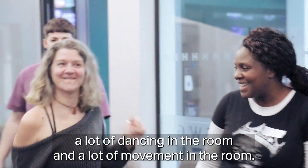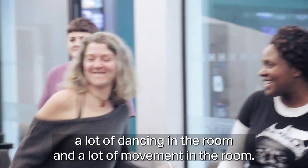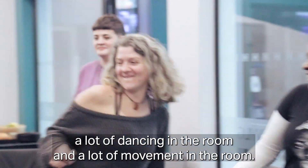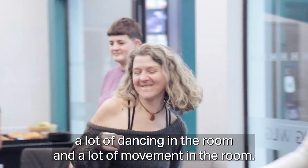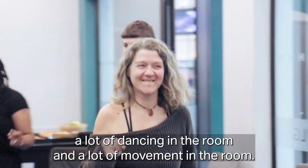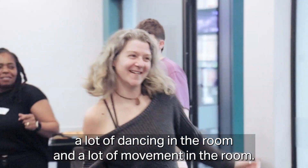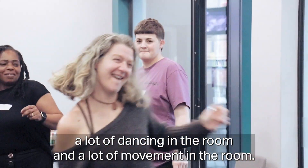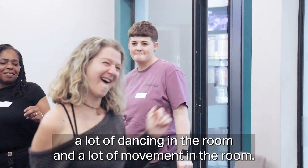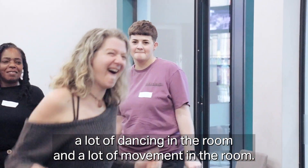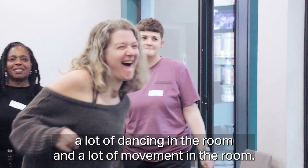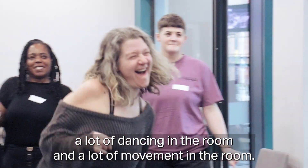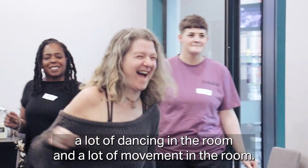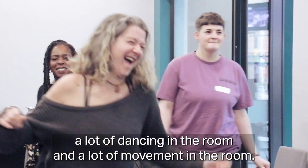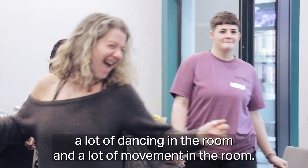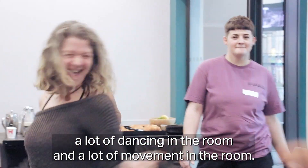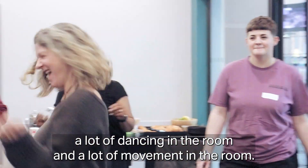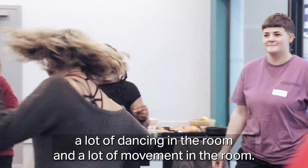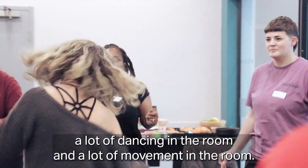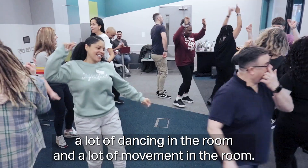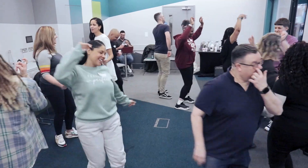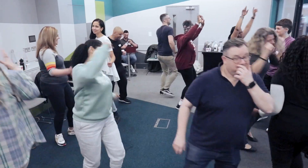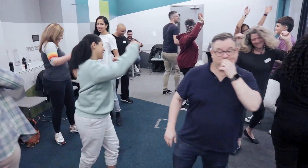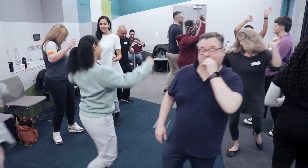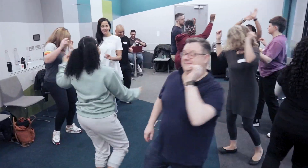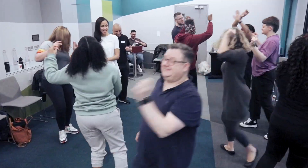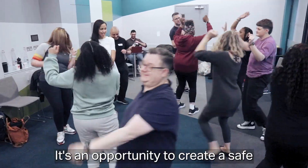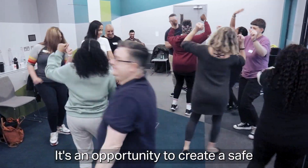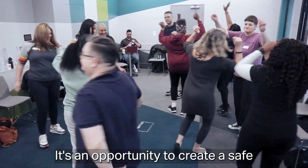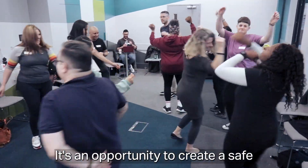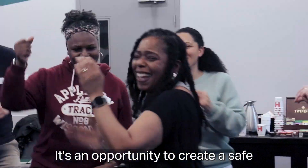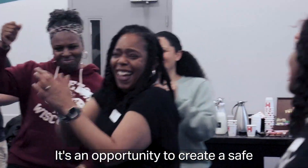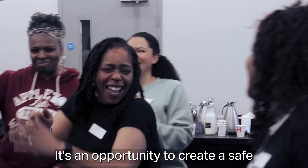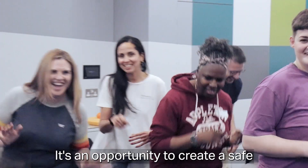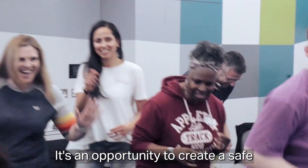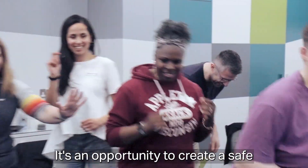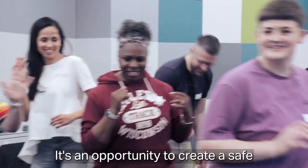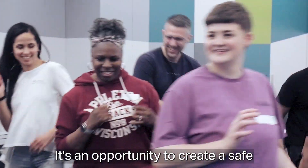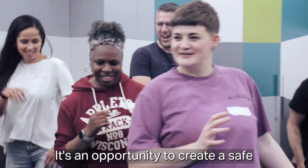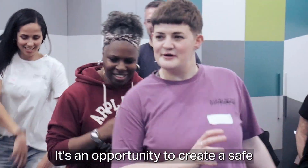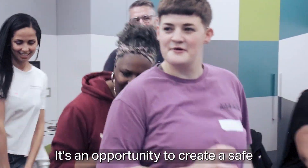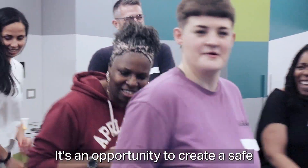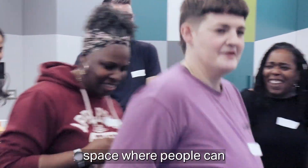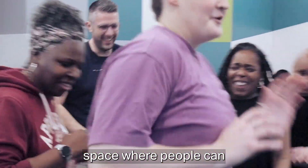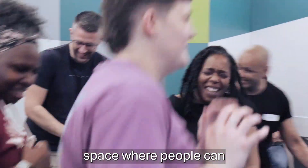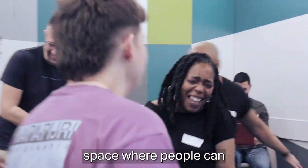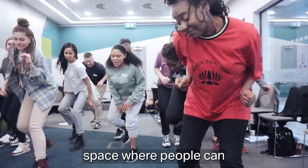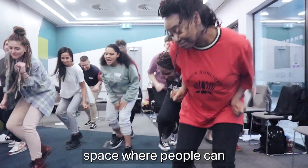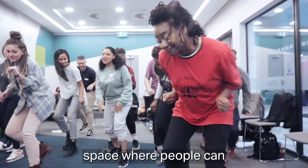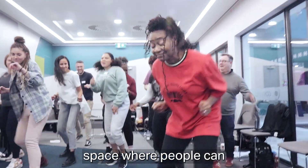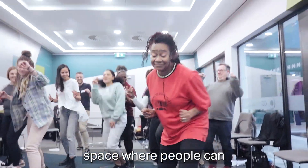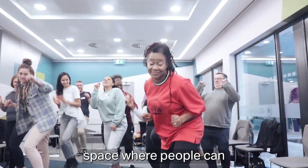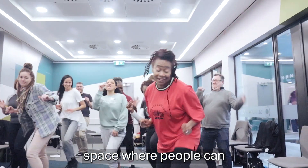of dancing in the room and a lot of movement in the room. It's an opportunity to create a safe